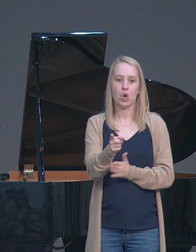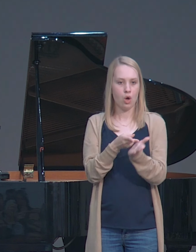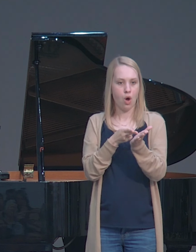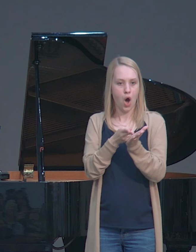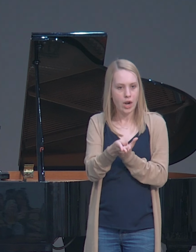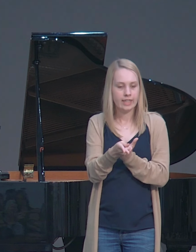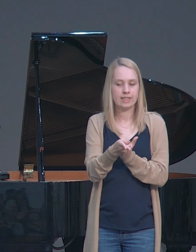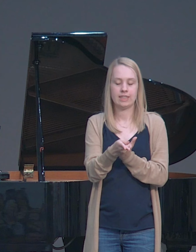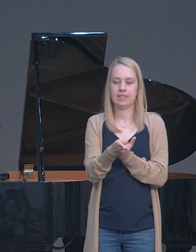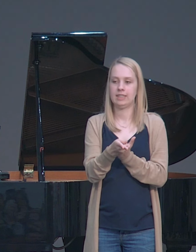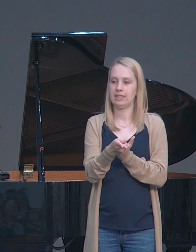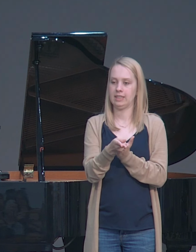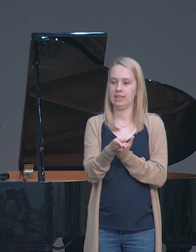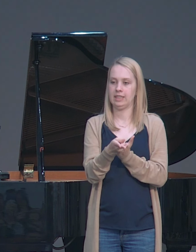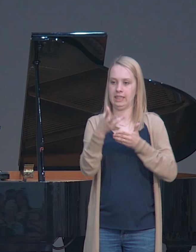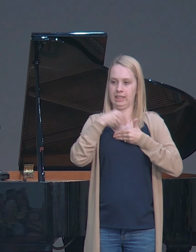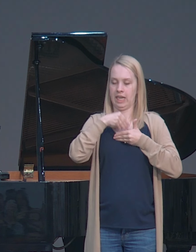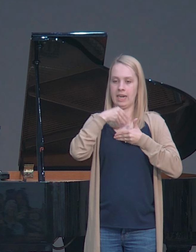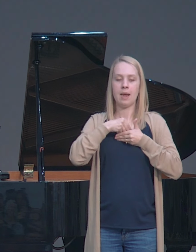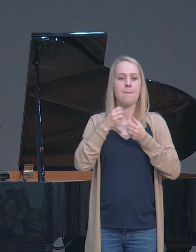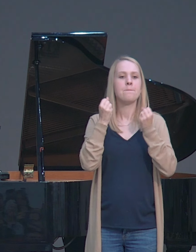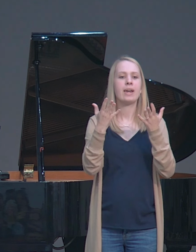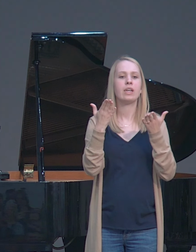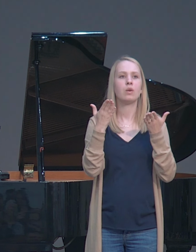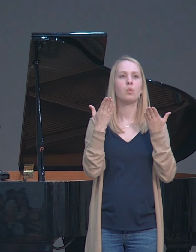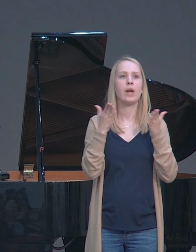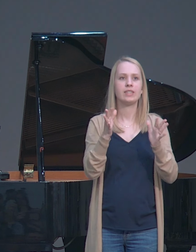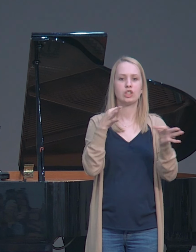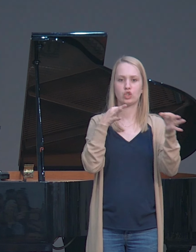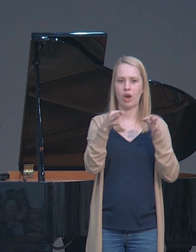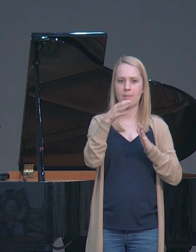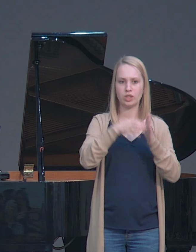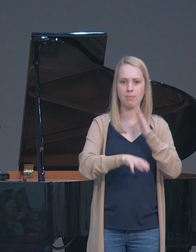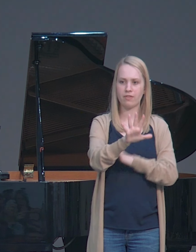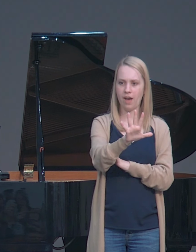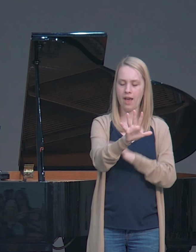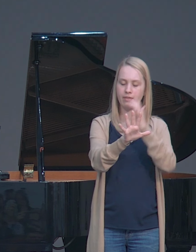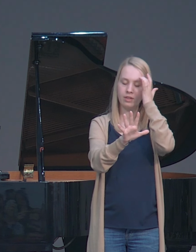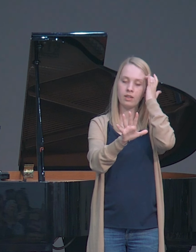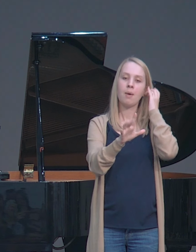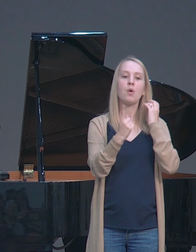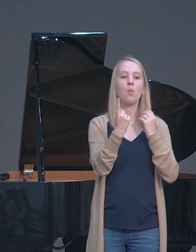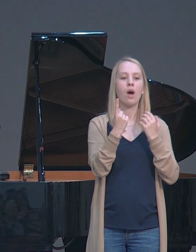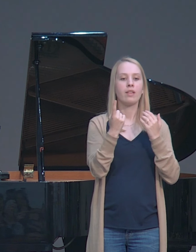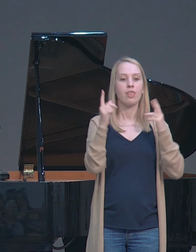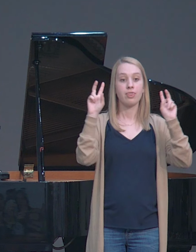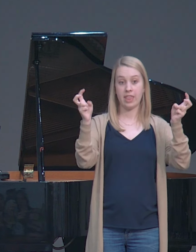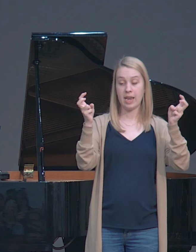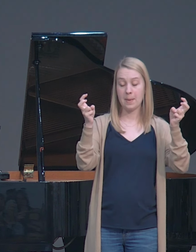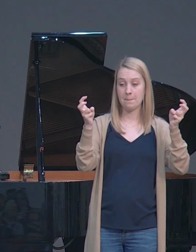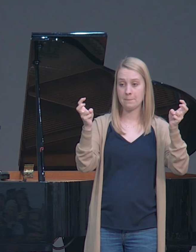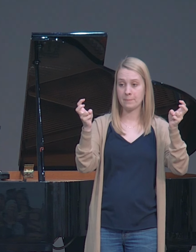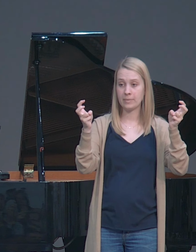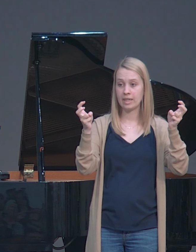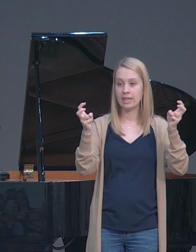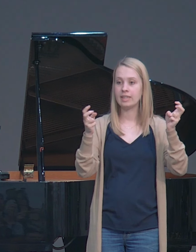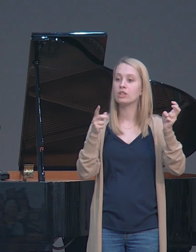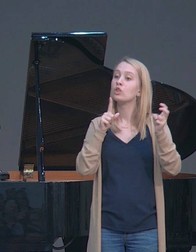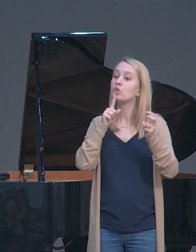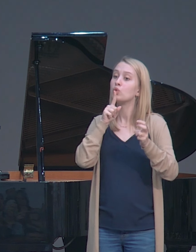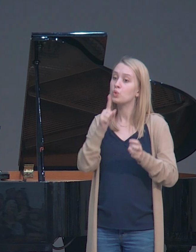sincere. There are many ways to describe chapter 5, but one of the main themes of that chapter is the theme that true